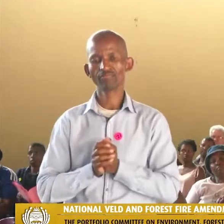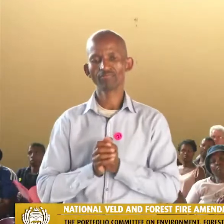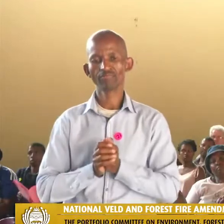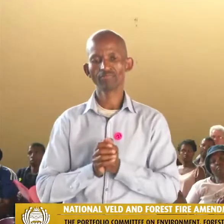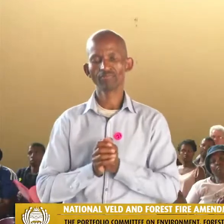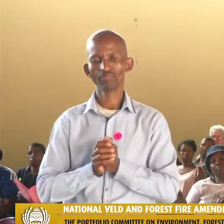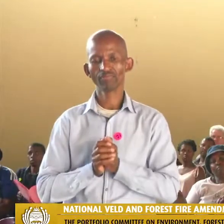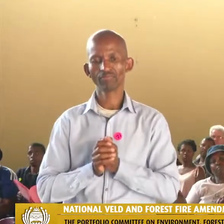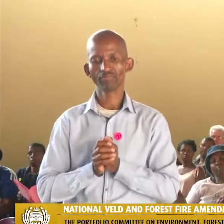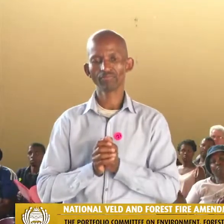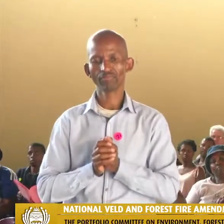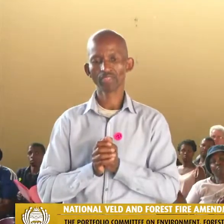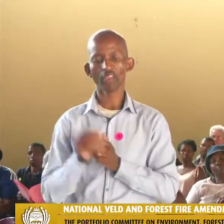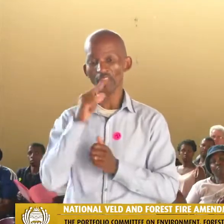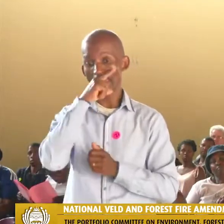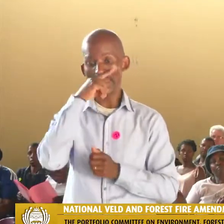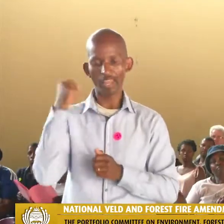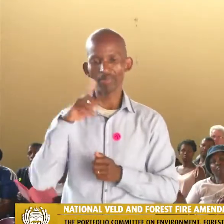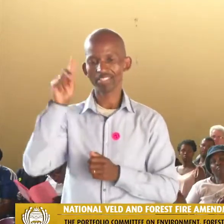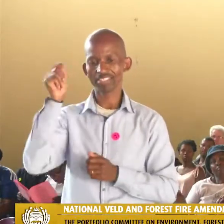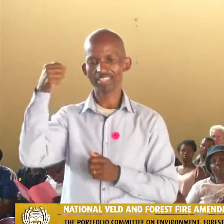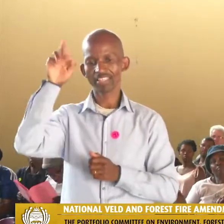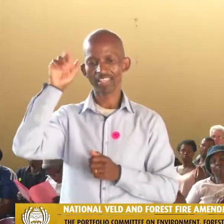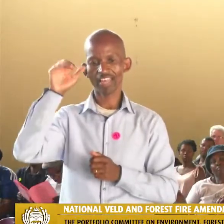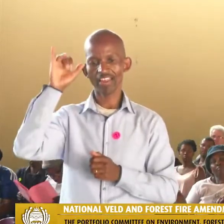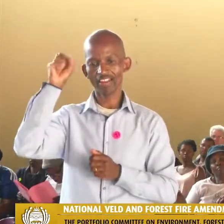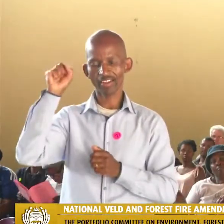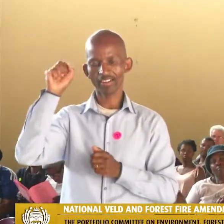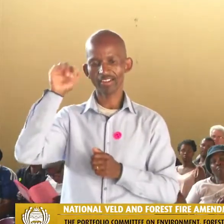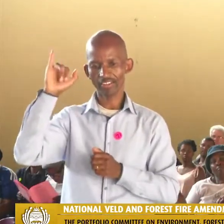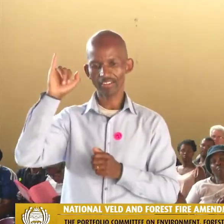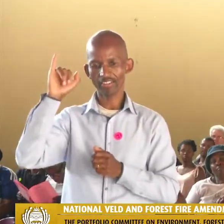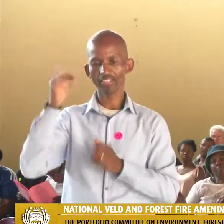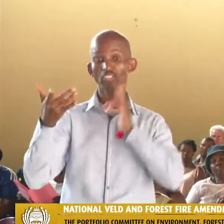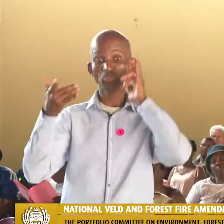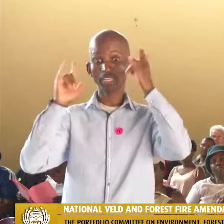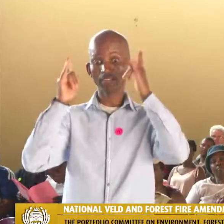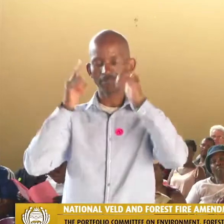to Magaliesburg. Ba ibitsa Tarrisburg. They call it Harrisburg.